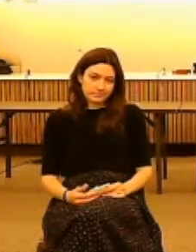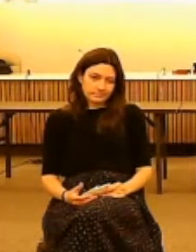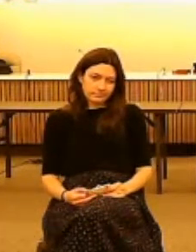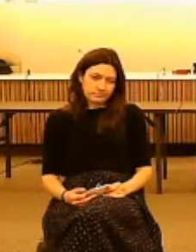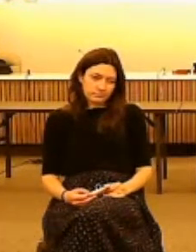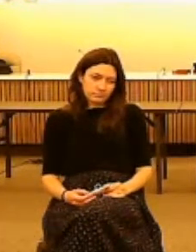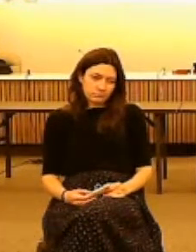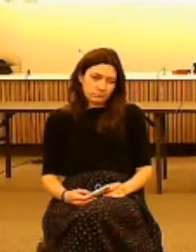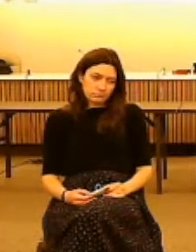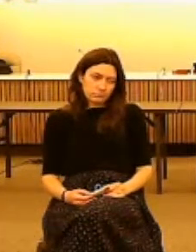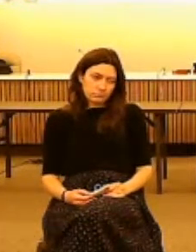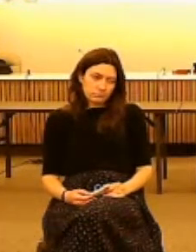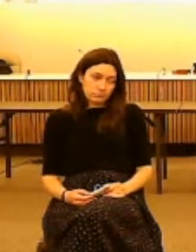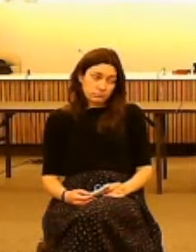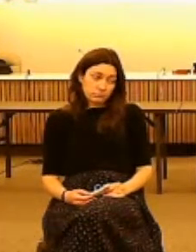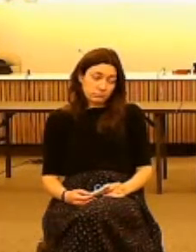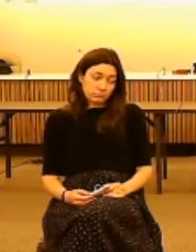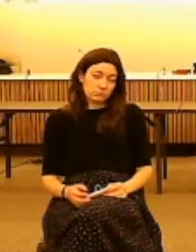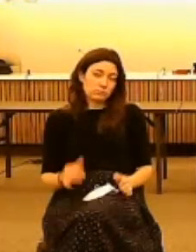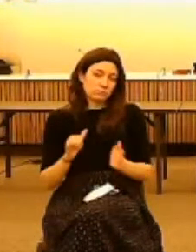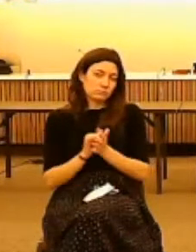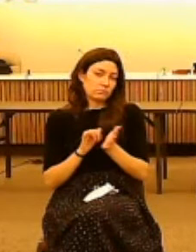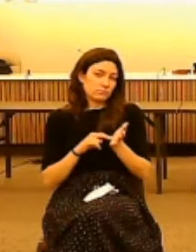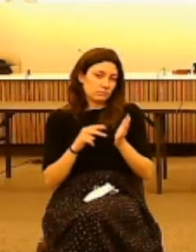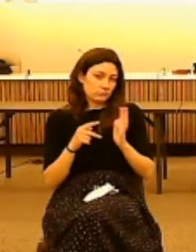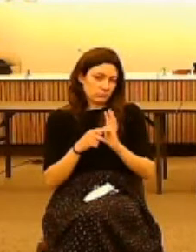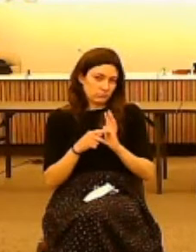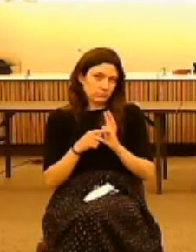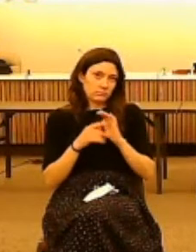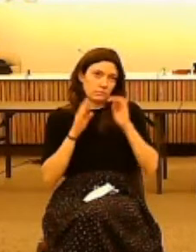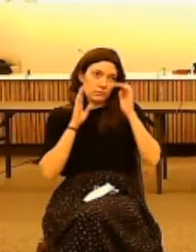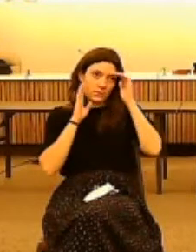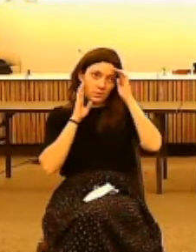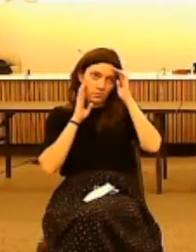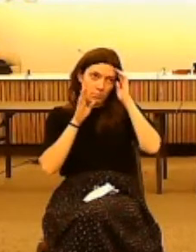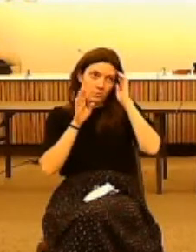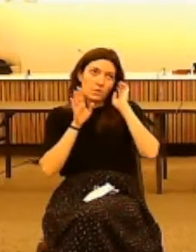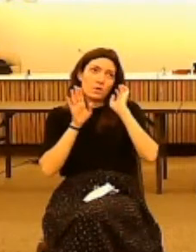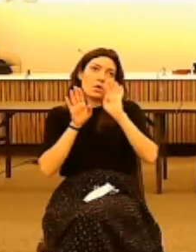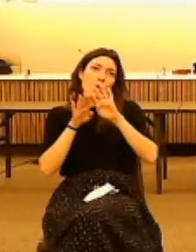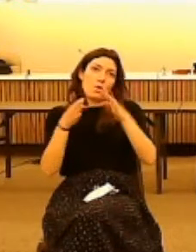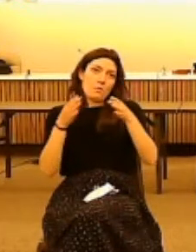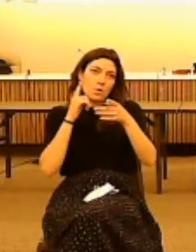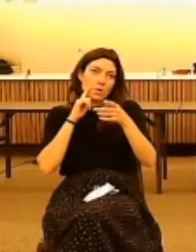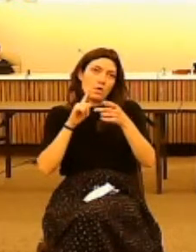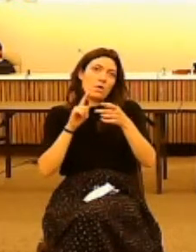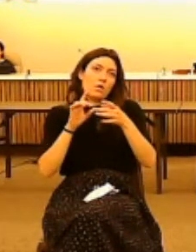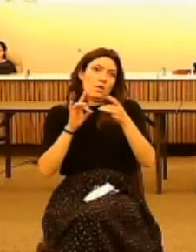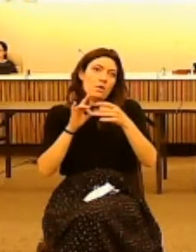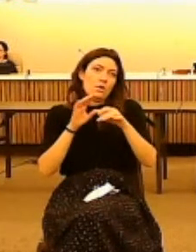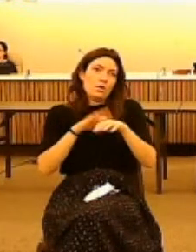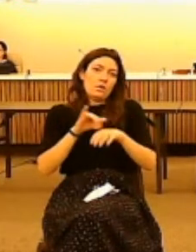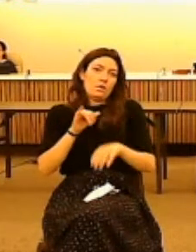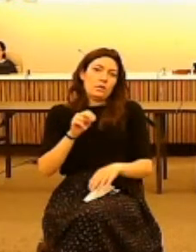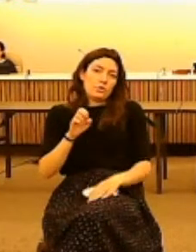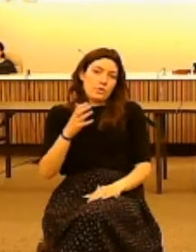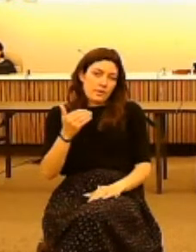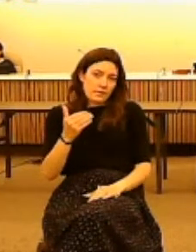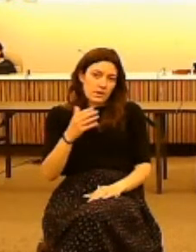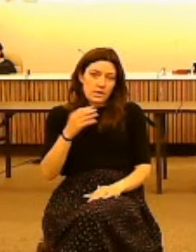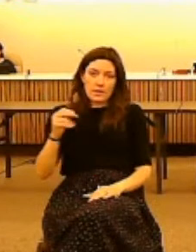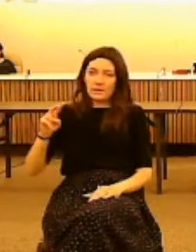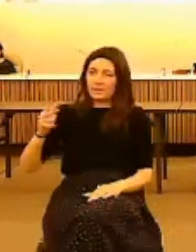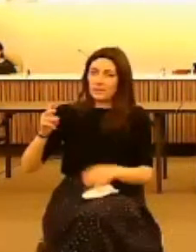so that means we're looking at, they'll be opened on June 15th, and it will be the second meeting in June when we'll make